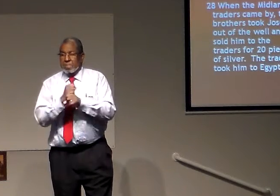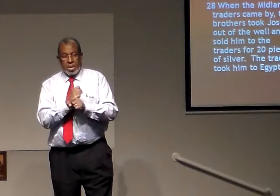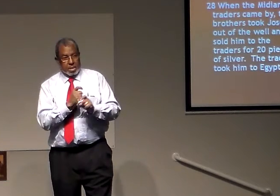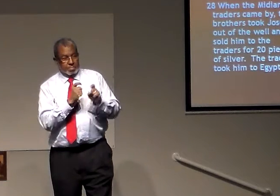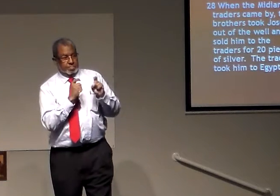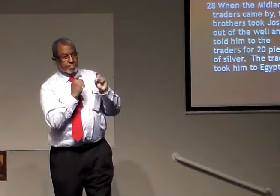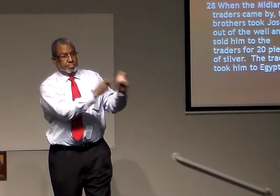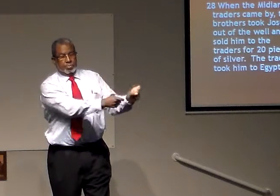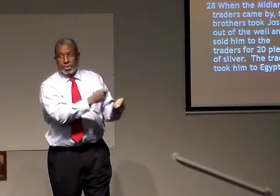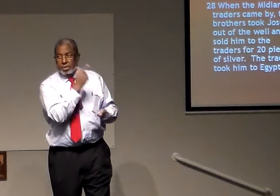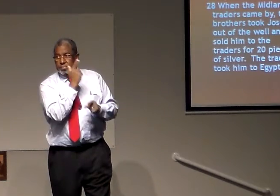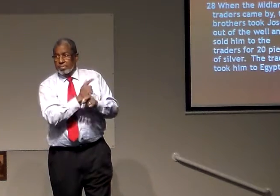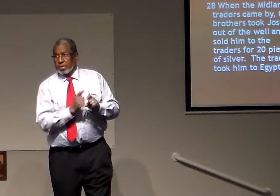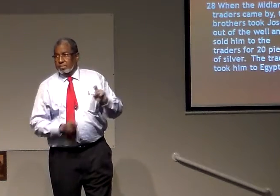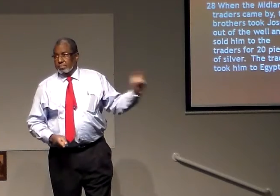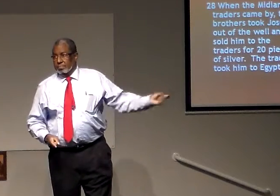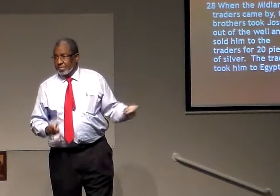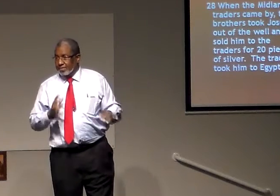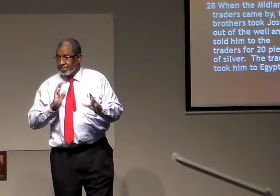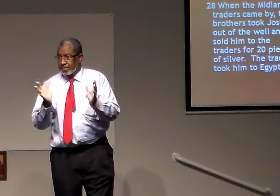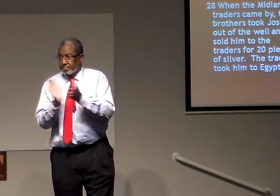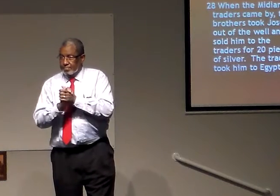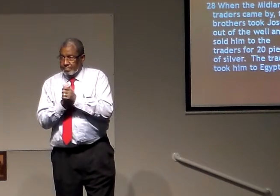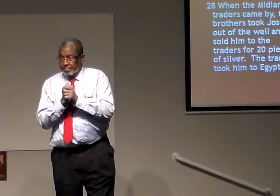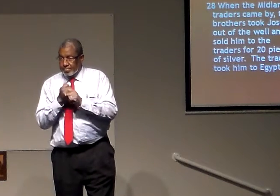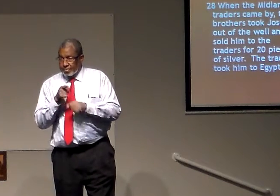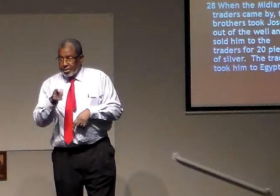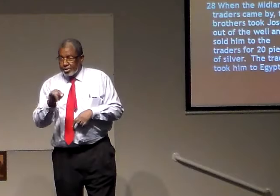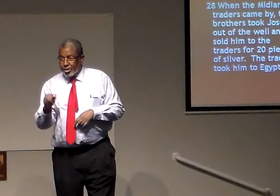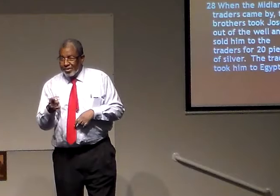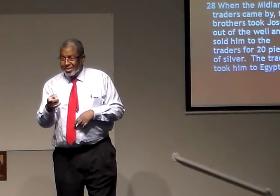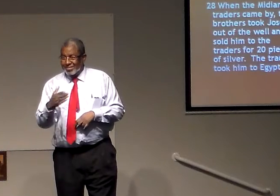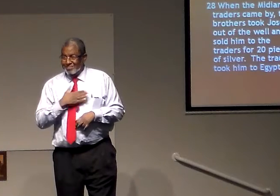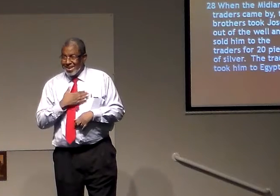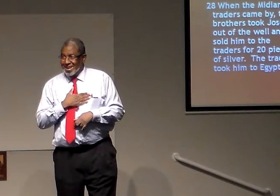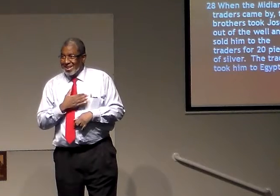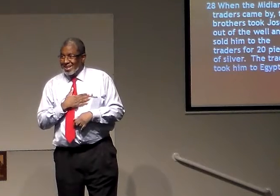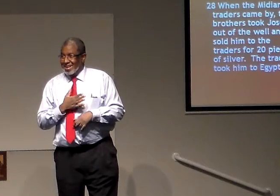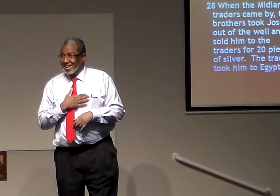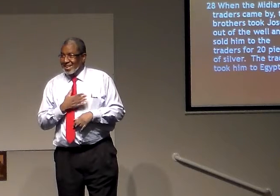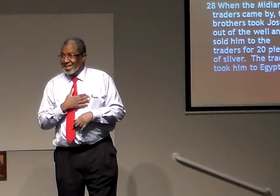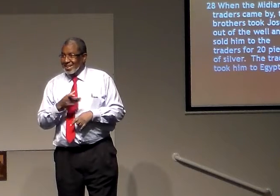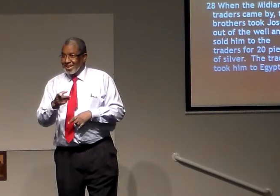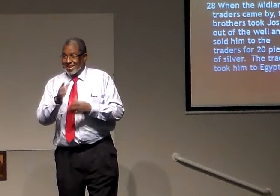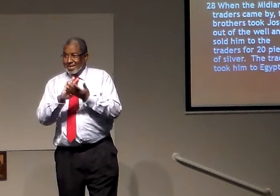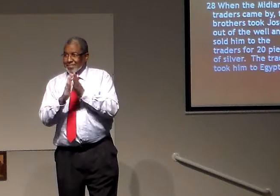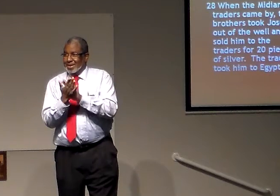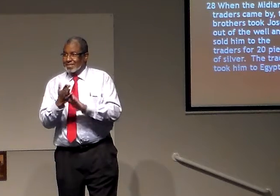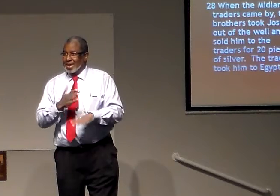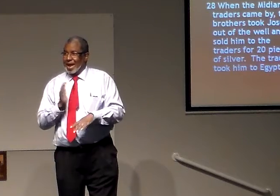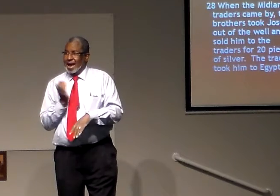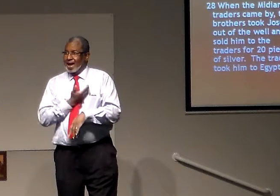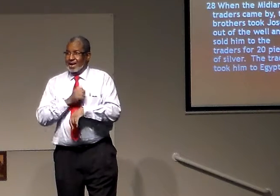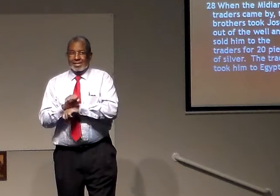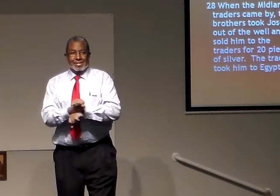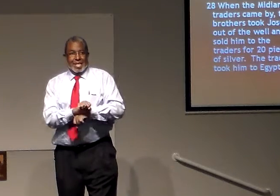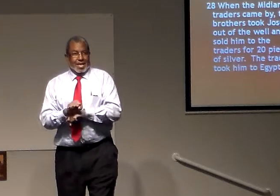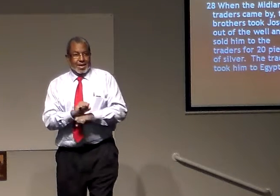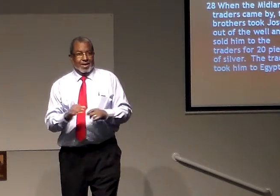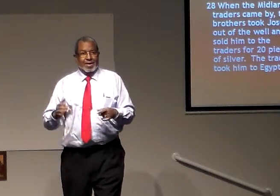And they put it in one bag, gave it to the brothers. Alright, Joseph's mine now. Come on, you